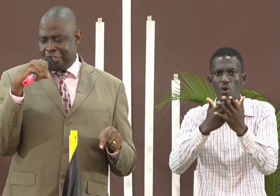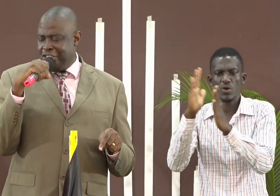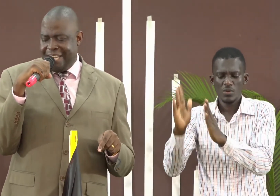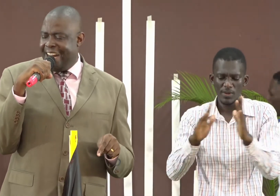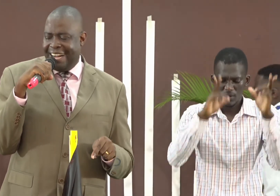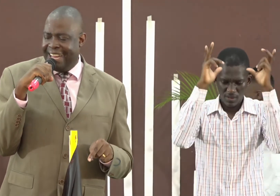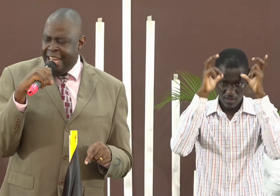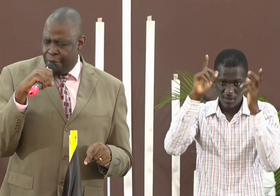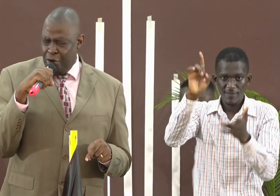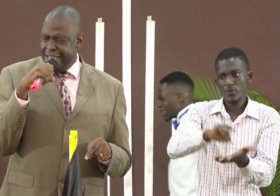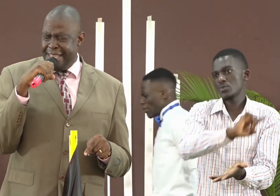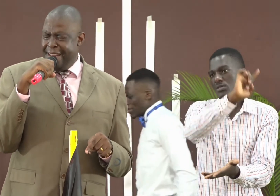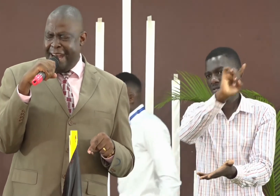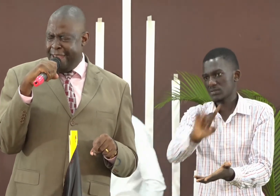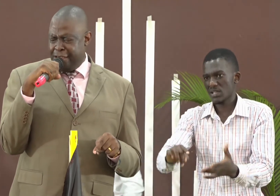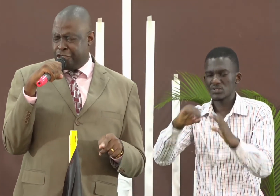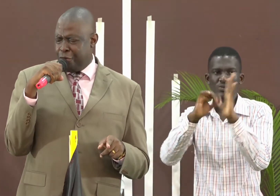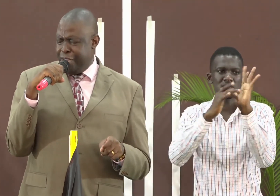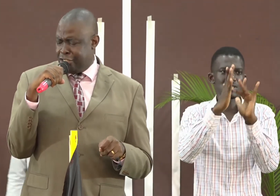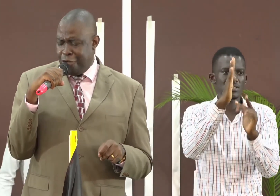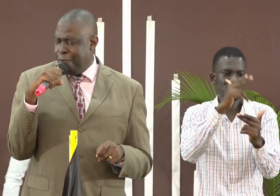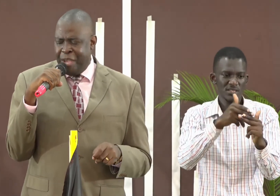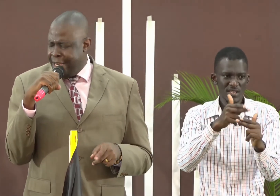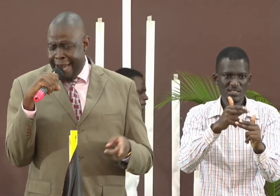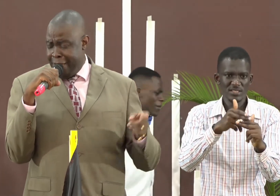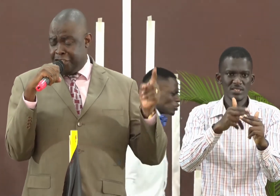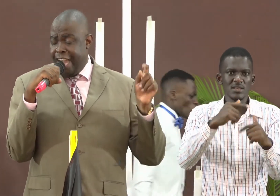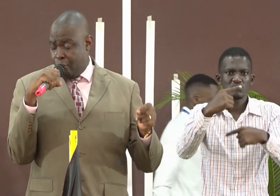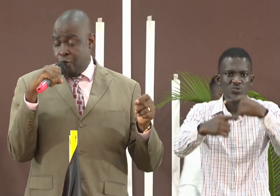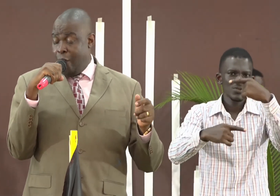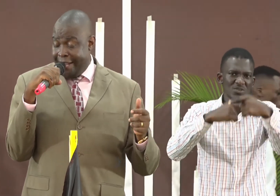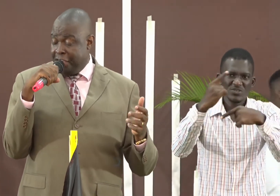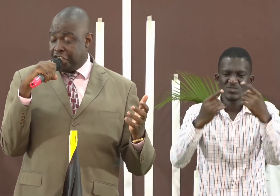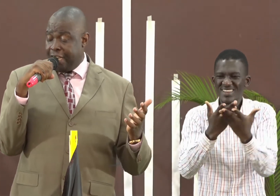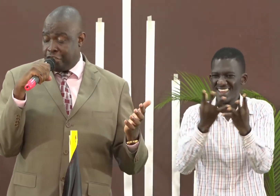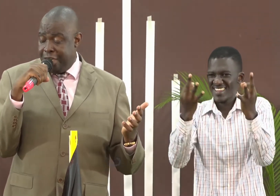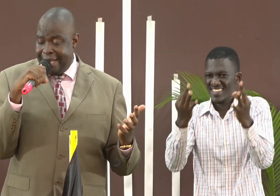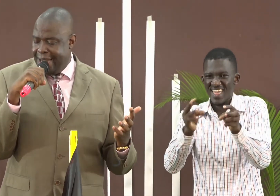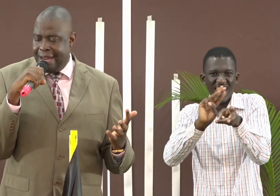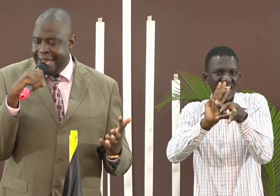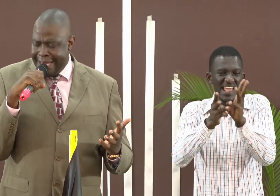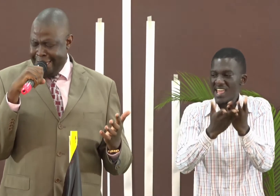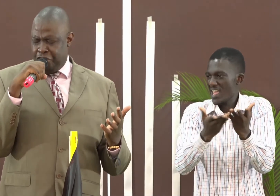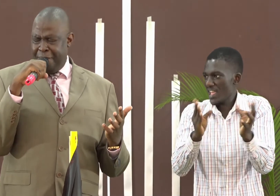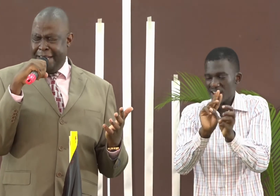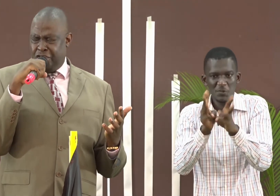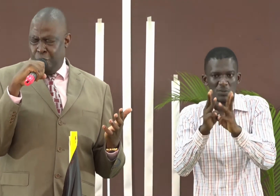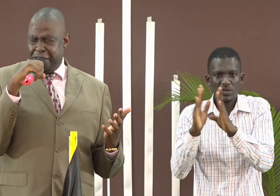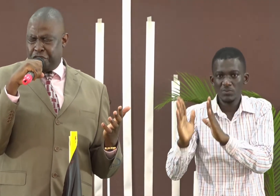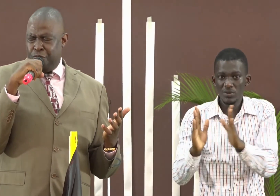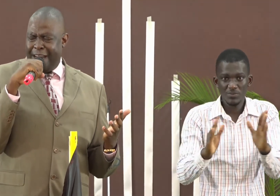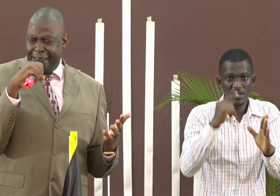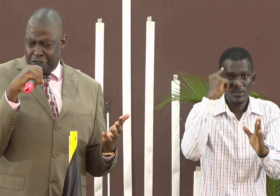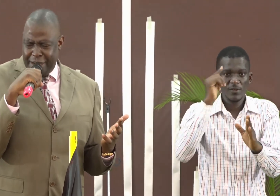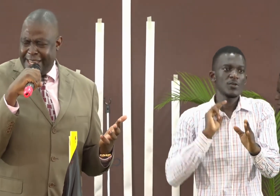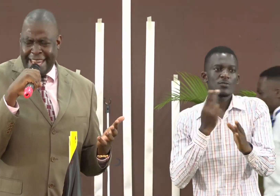abadawe seza Mulinya lya Yesu Kristo na bole chakuluwanye sachona Echibade